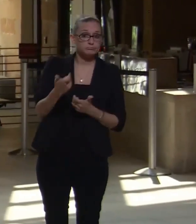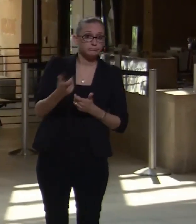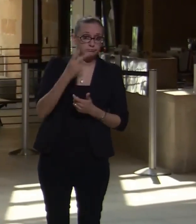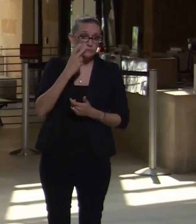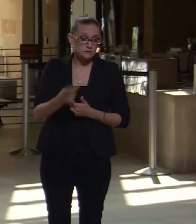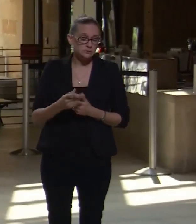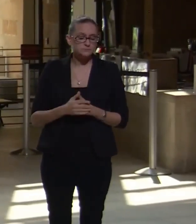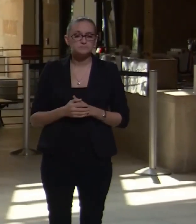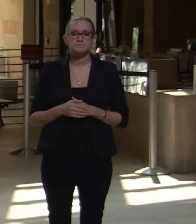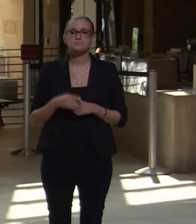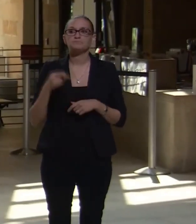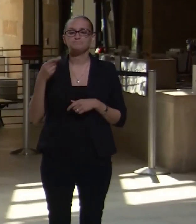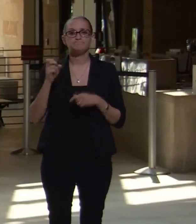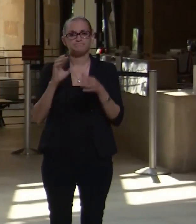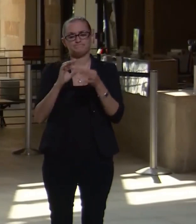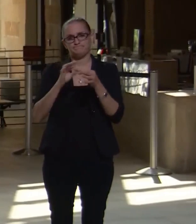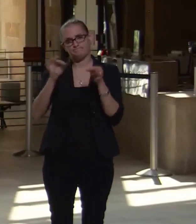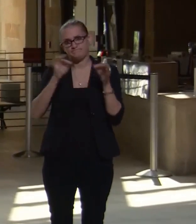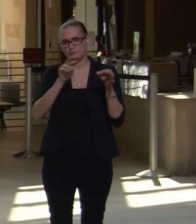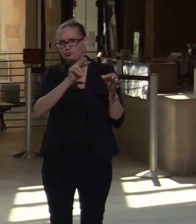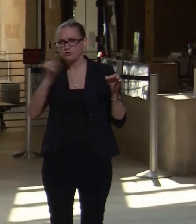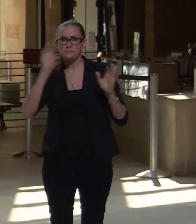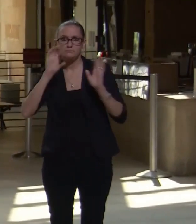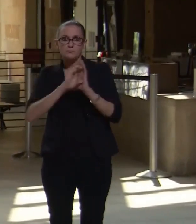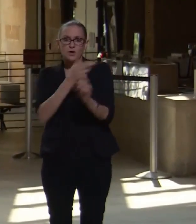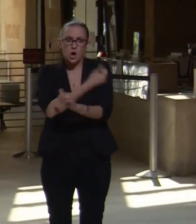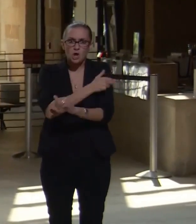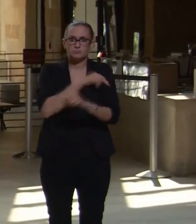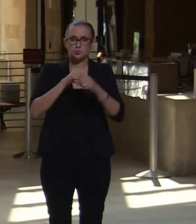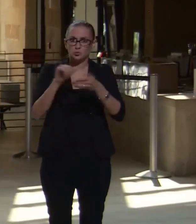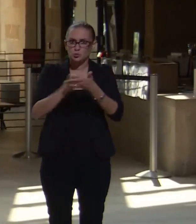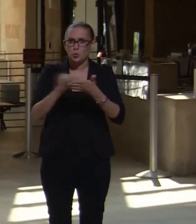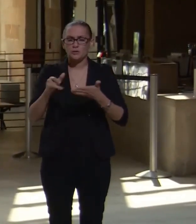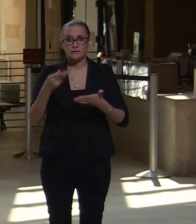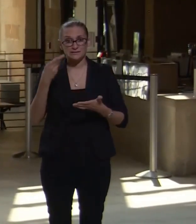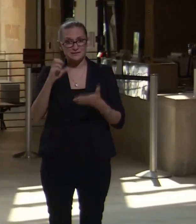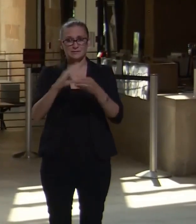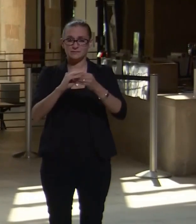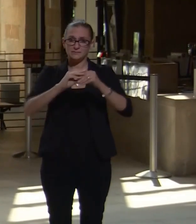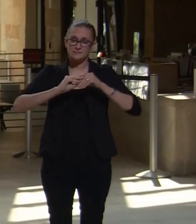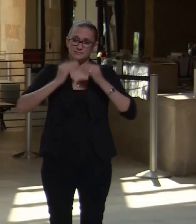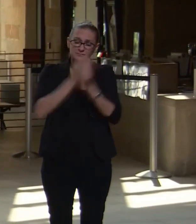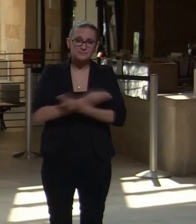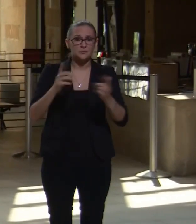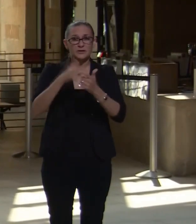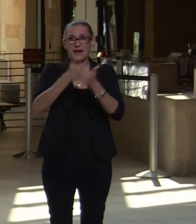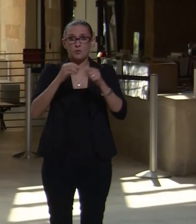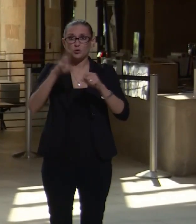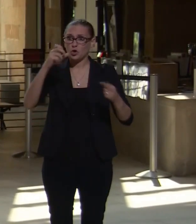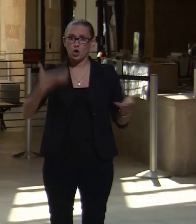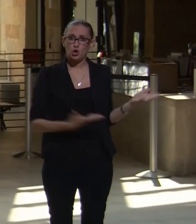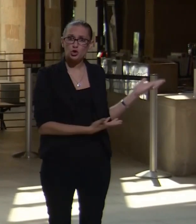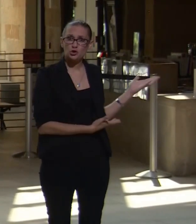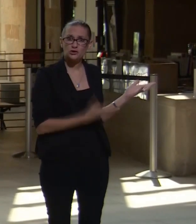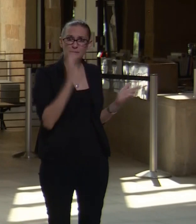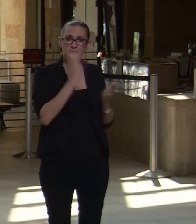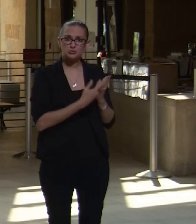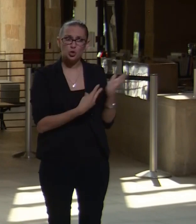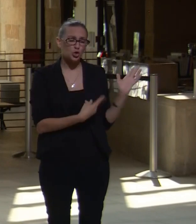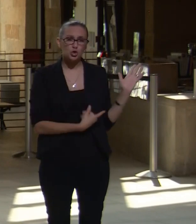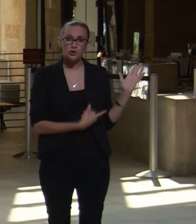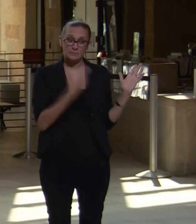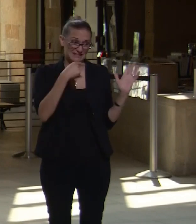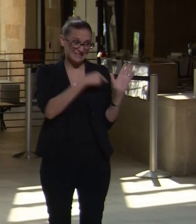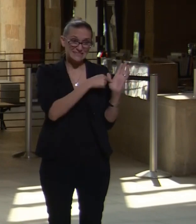seen him. He was describing and looking at pictures of the hospitals in New York, and he said to everybody in the country, look at these pictures because